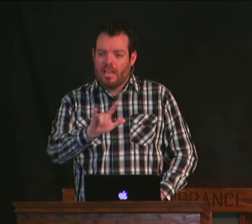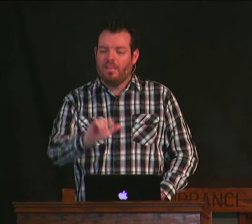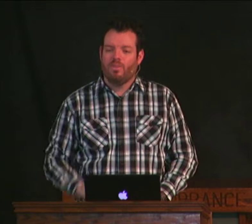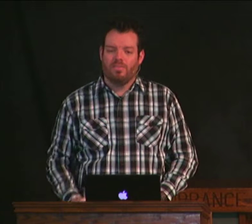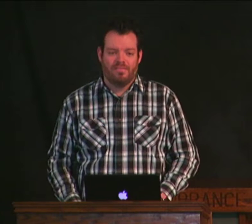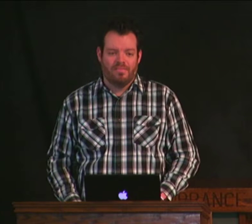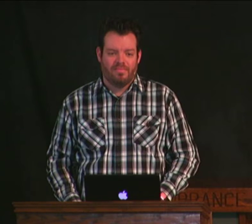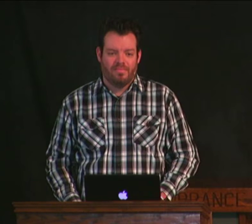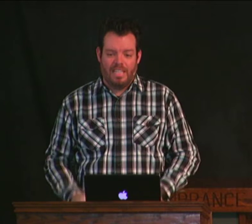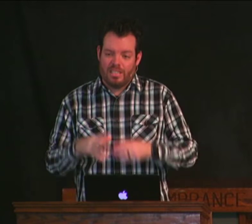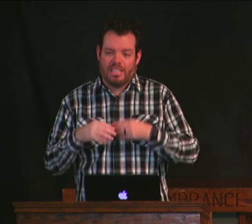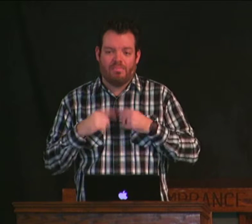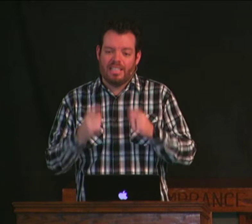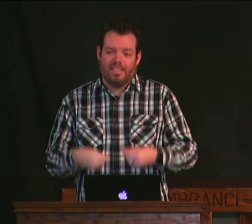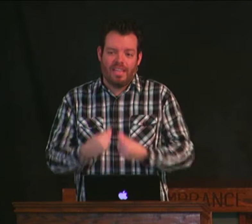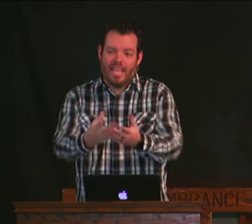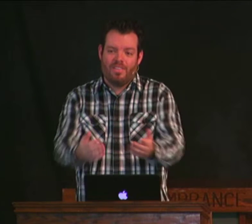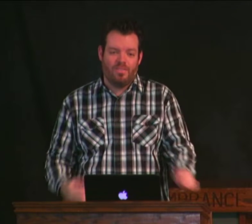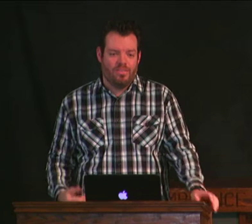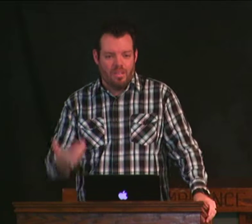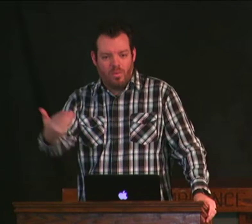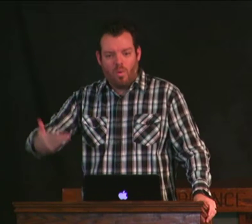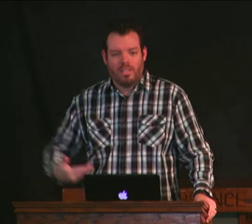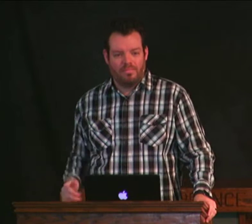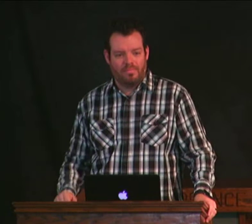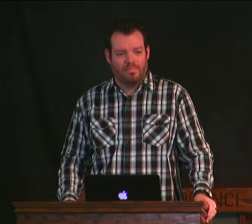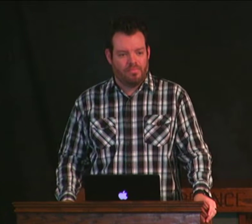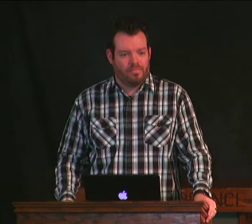love you. And you accepted the gift I gave it you. Welcome.